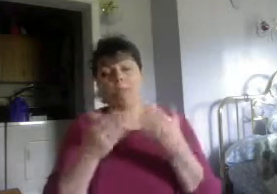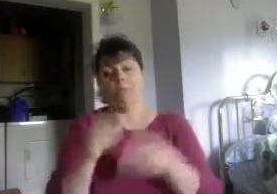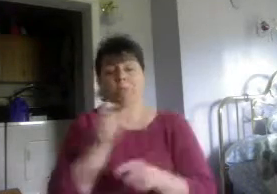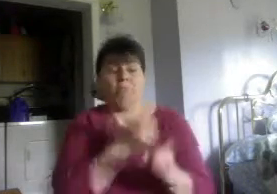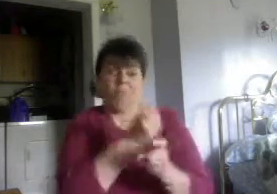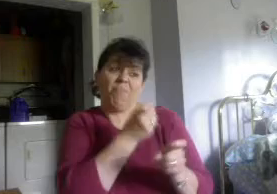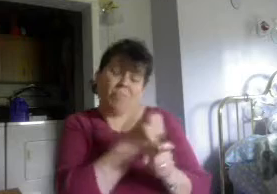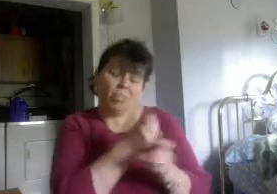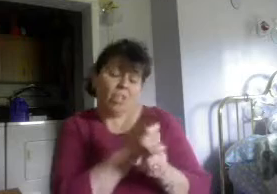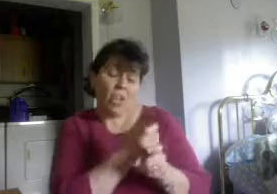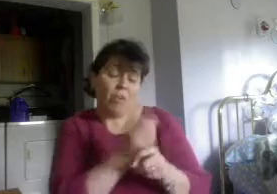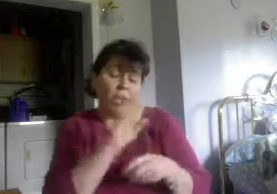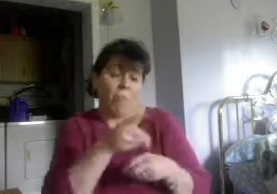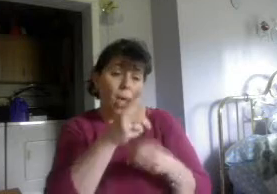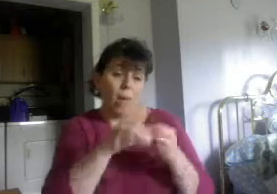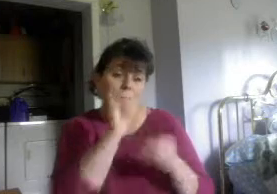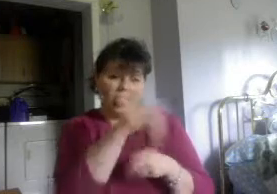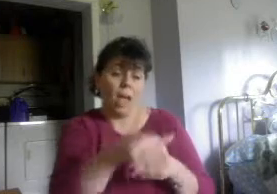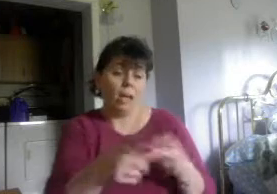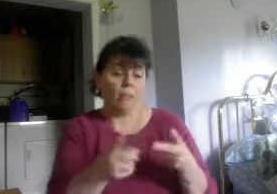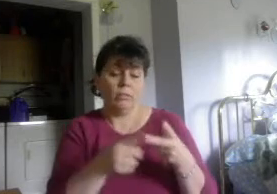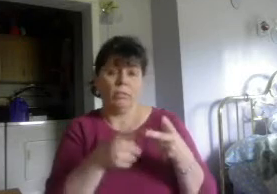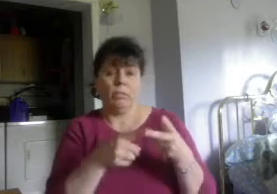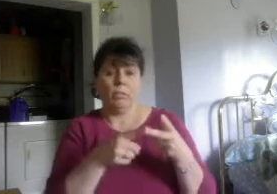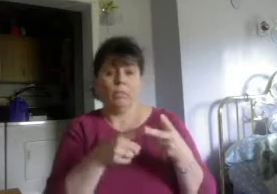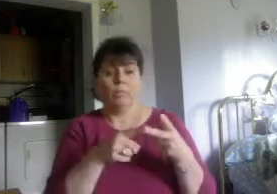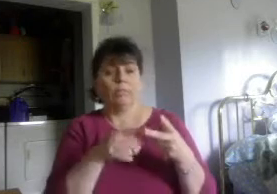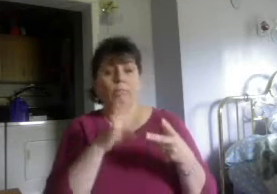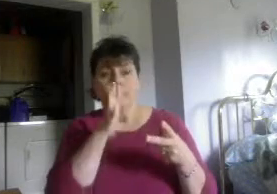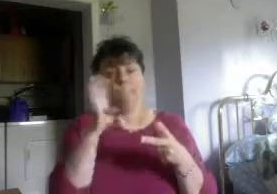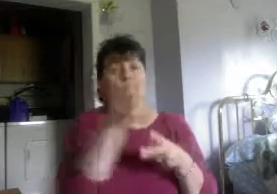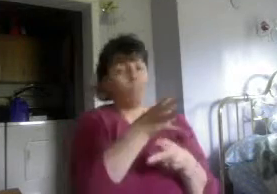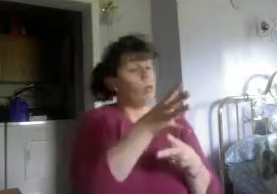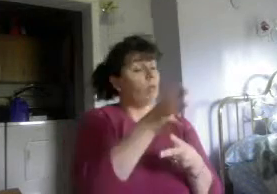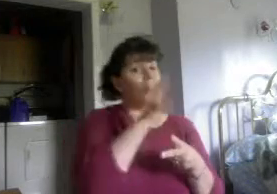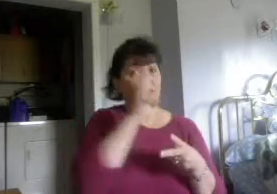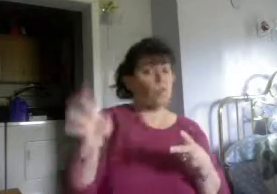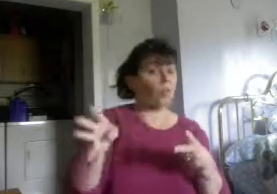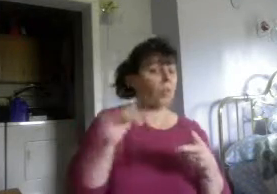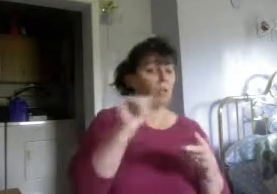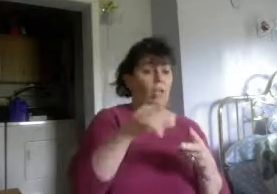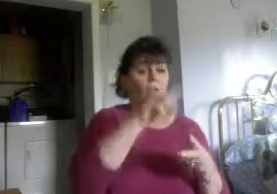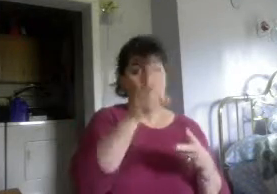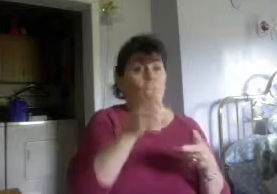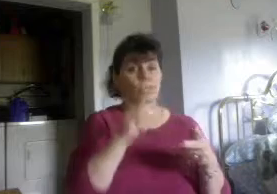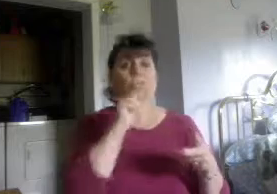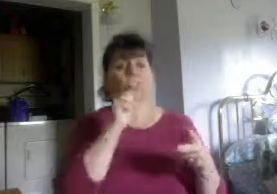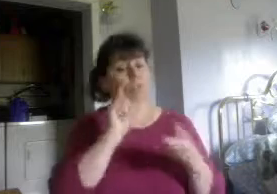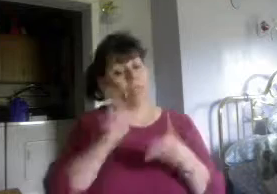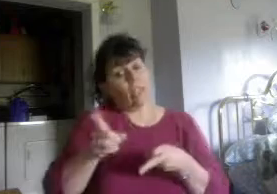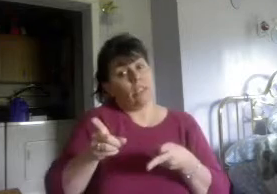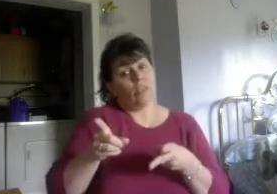that often. Secondly, they could avoid the question. Don't answer it. Totally blow it off and change the